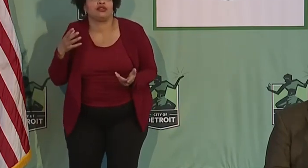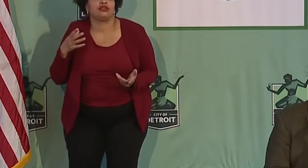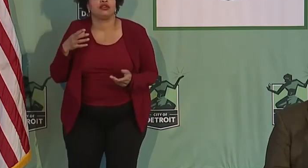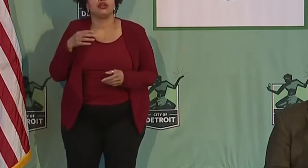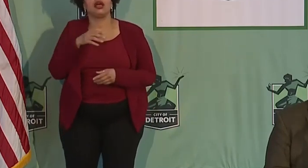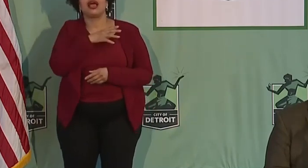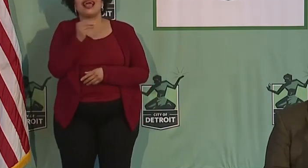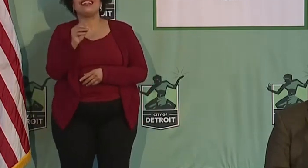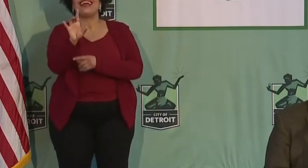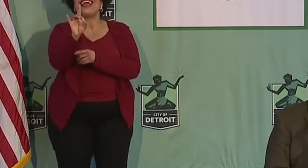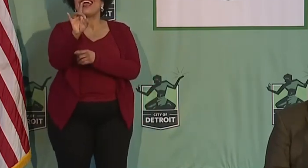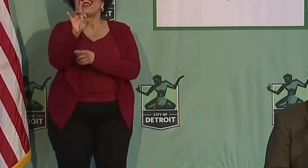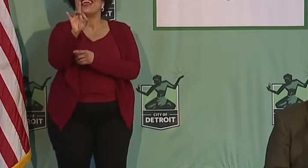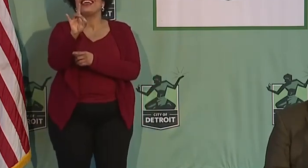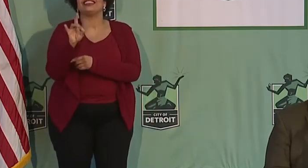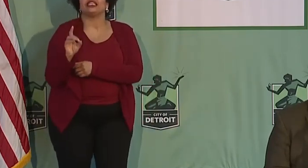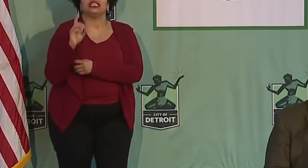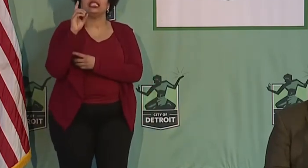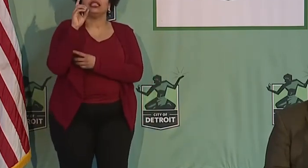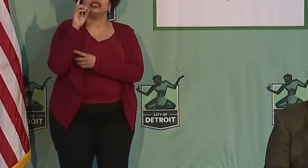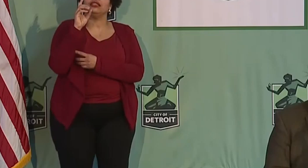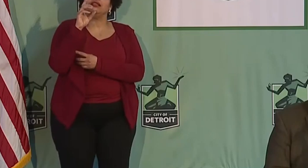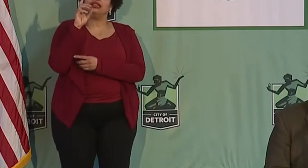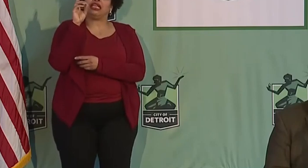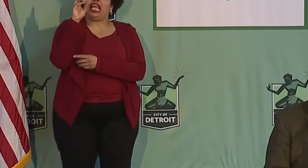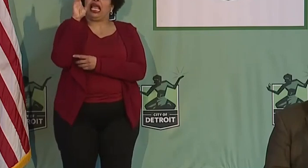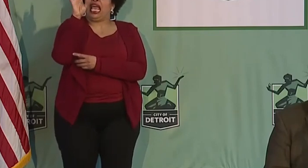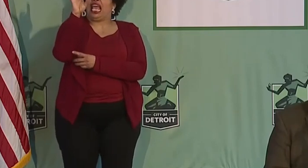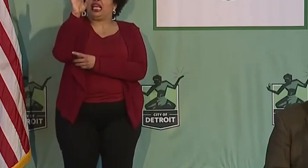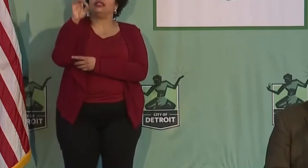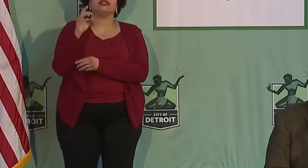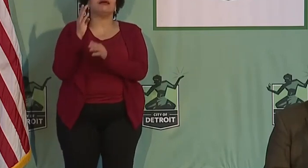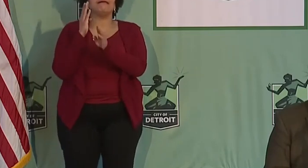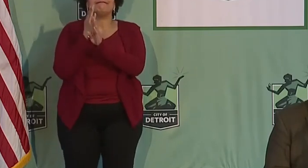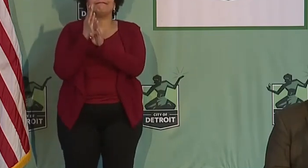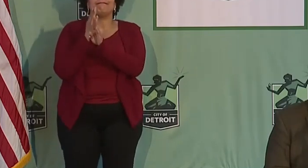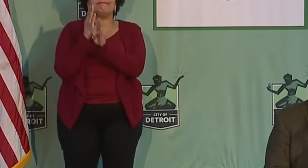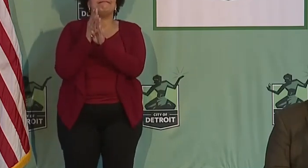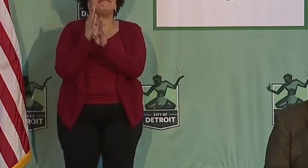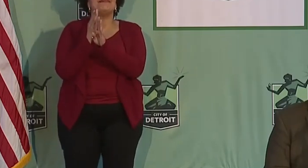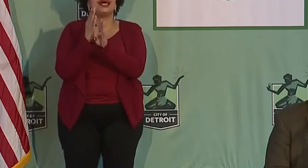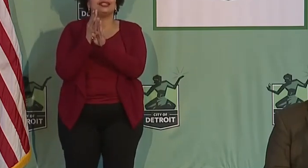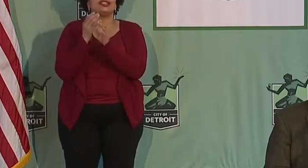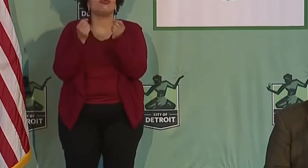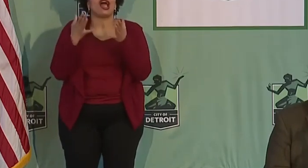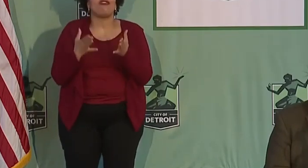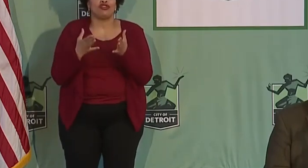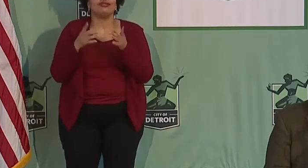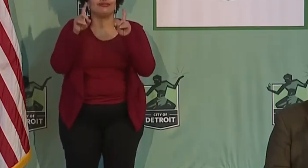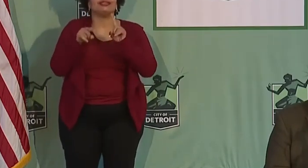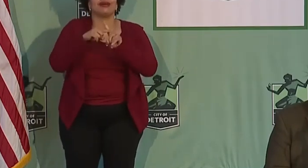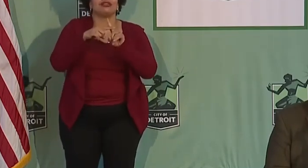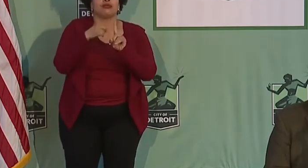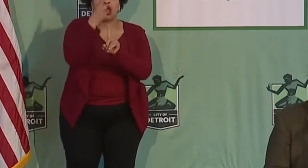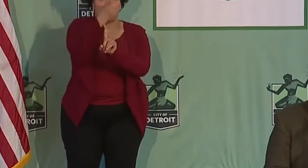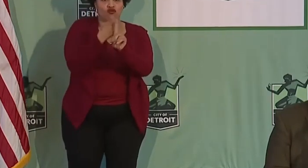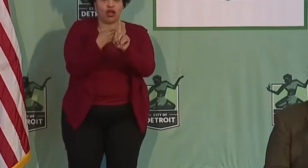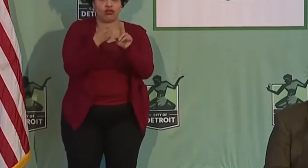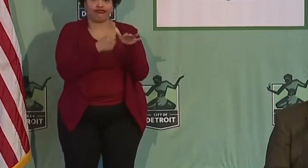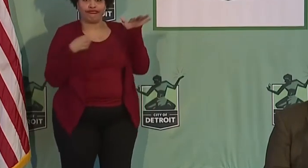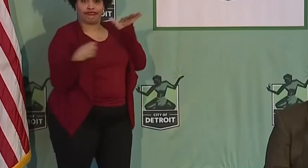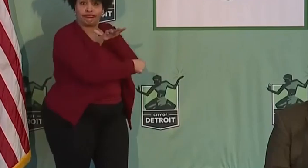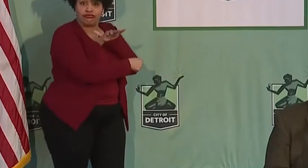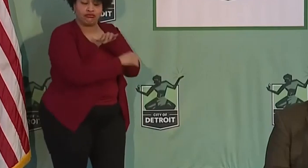and 8 DDOT employees have tested positive. From quarantine, we have